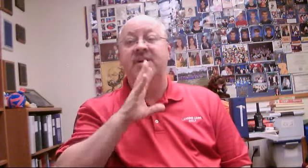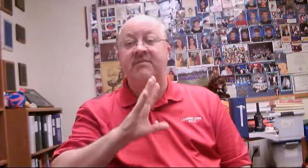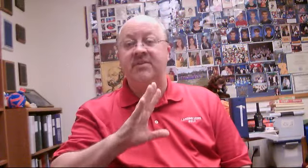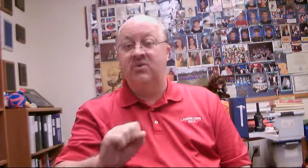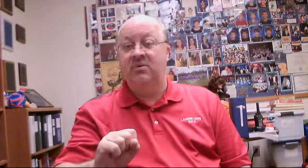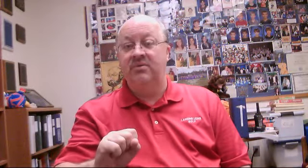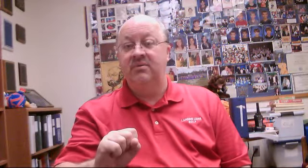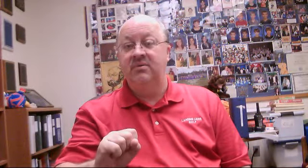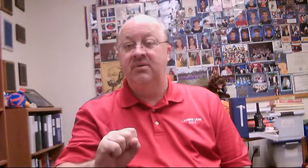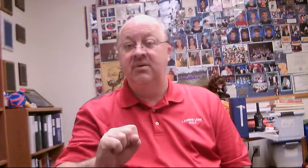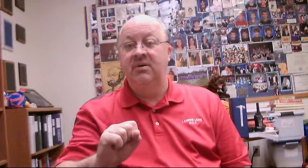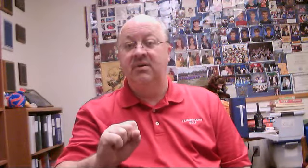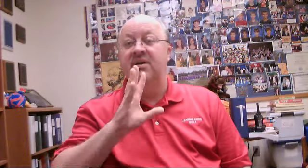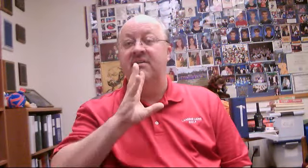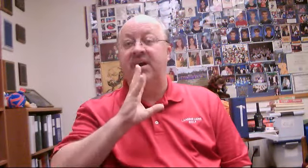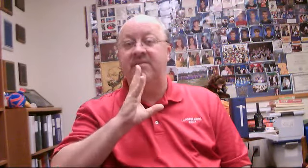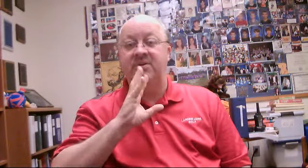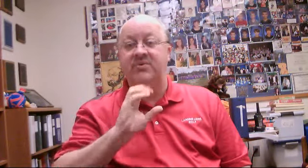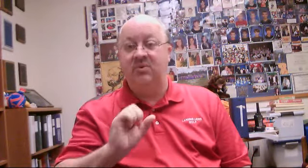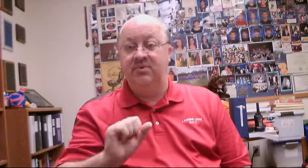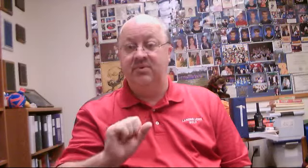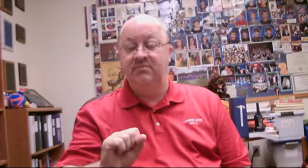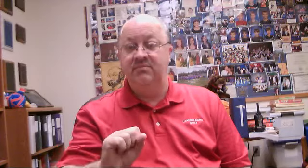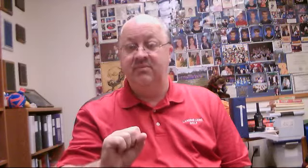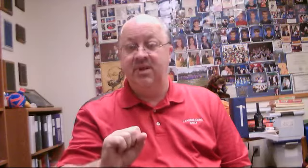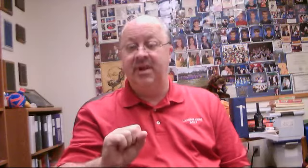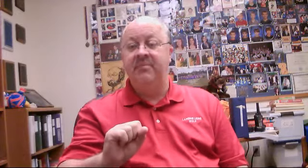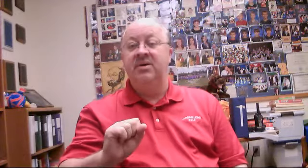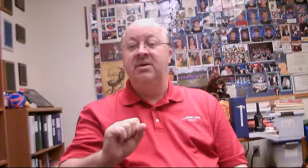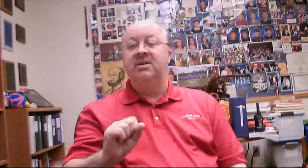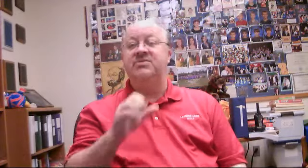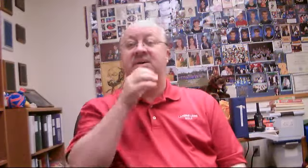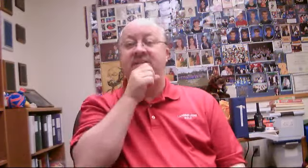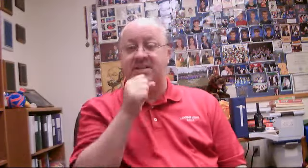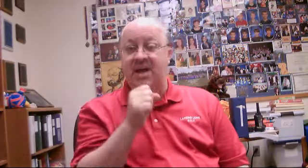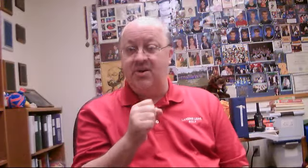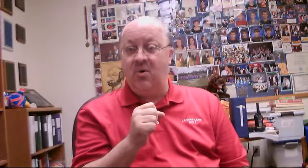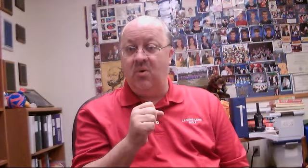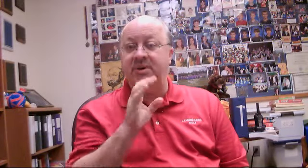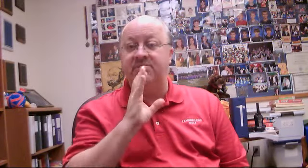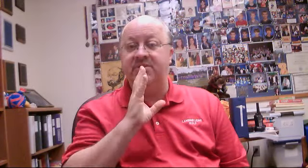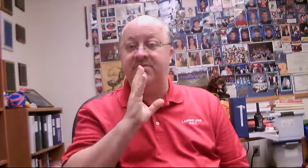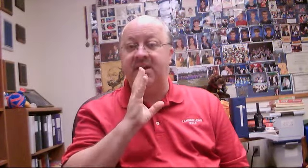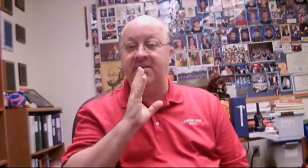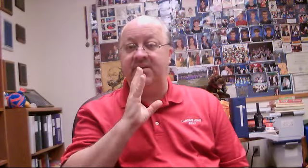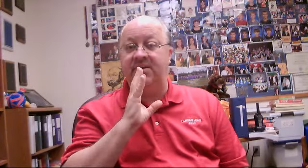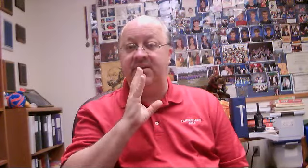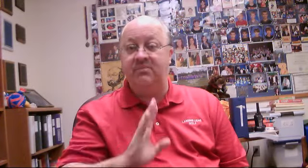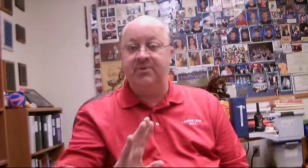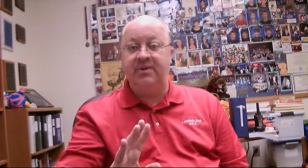5 years old. 5 years old. Okay? Because you got the sign old, but you put the 5 on it and you pull it